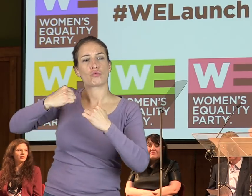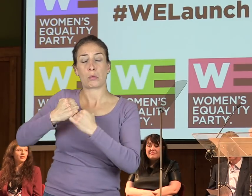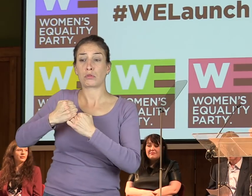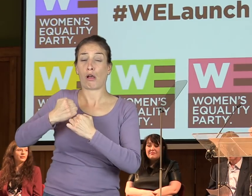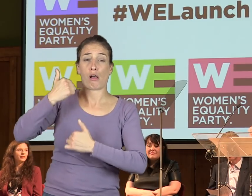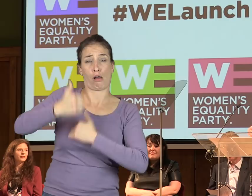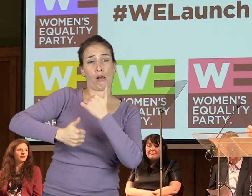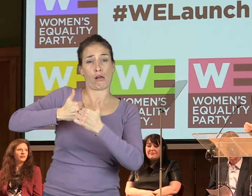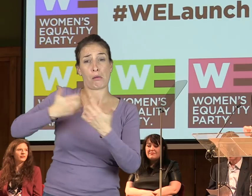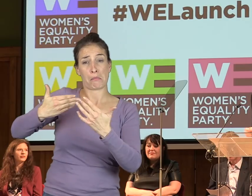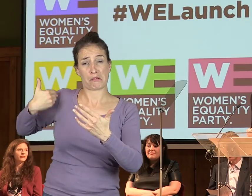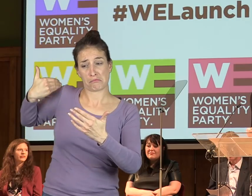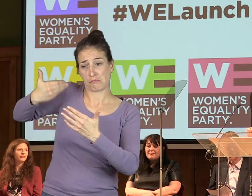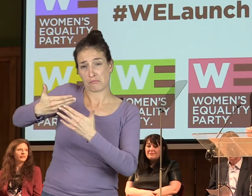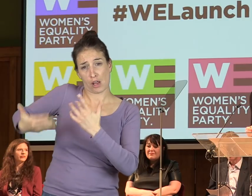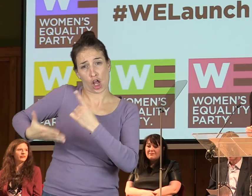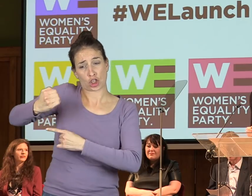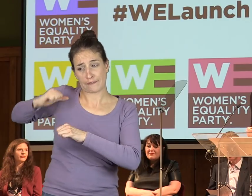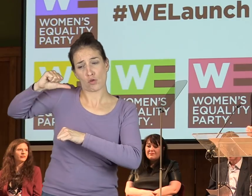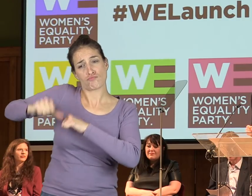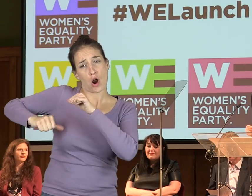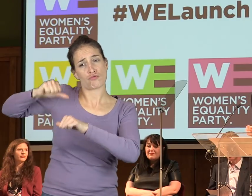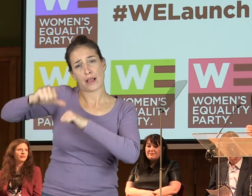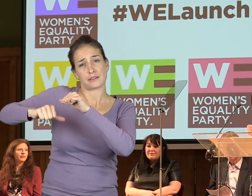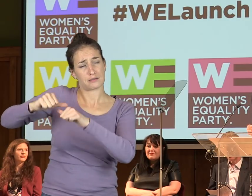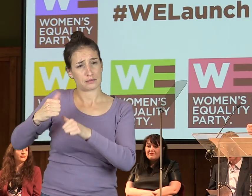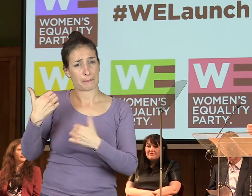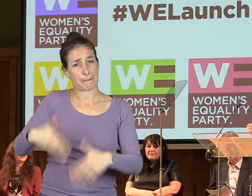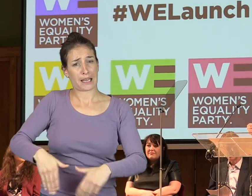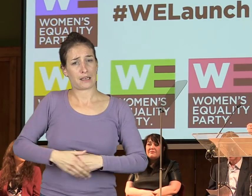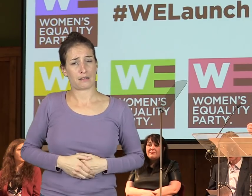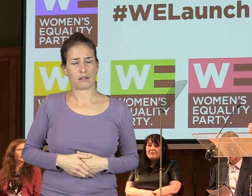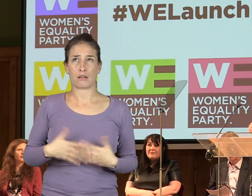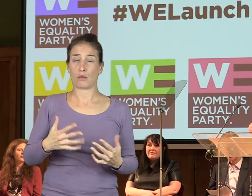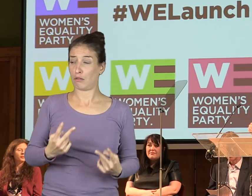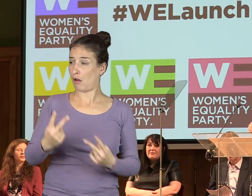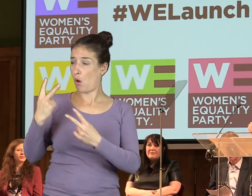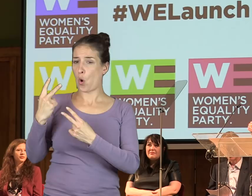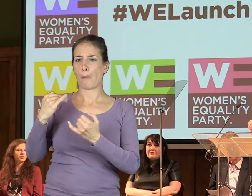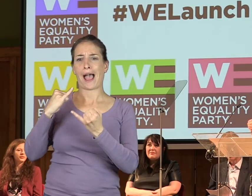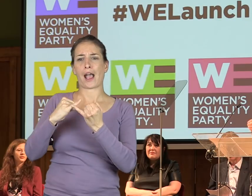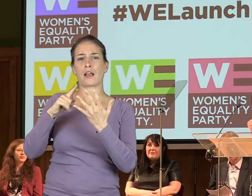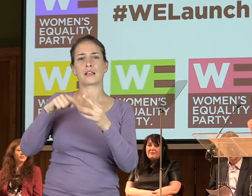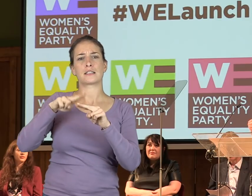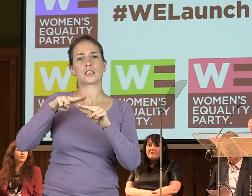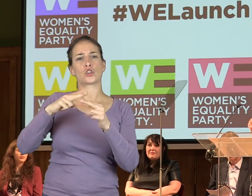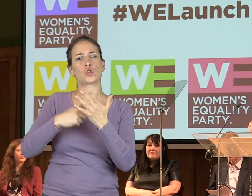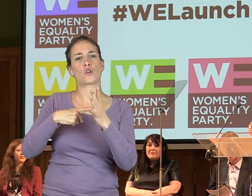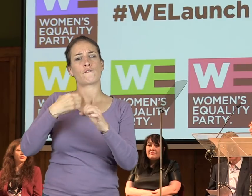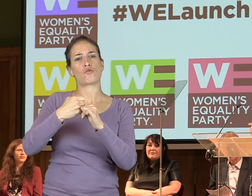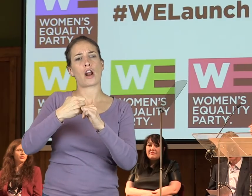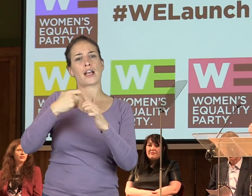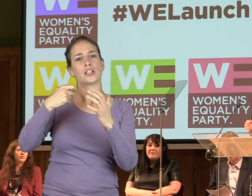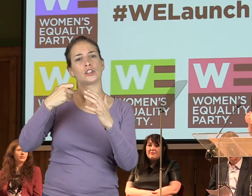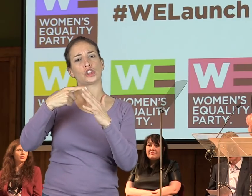life. Without the inspirational work of the suffragettes, we would have no women in Parliament at all. Without the dedication of the